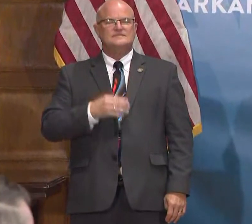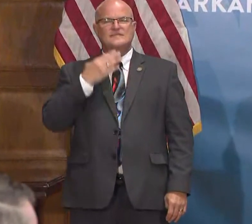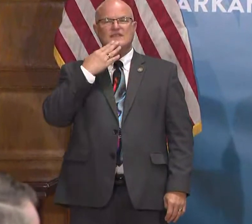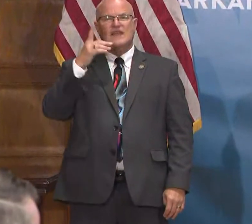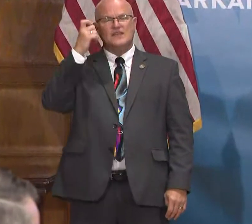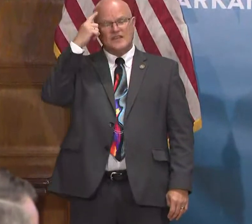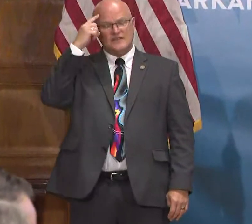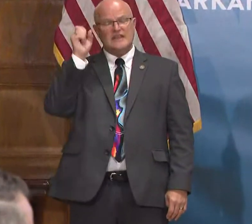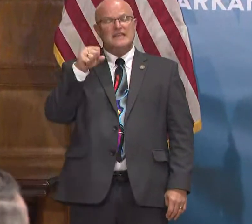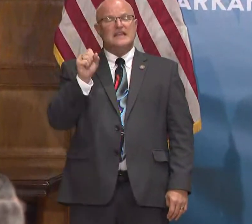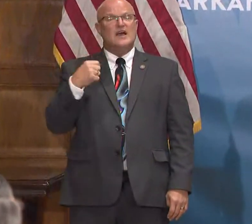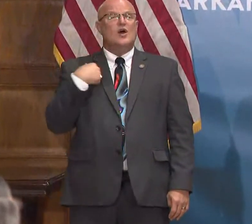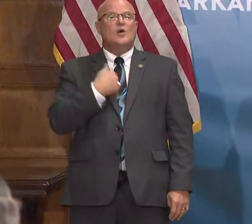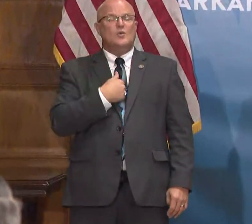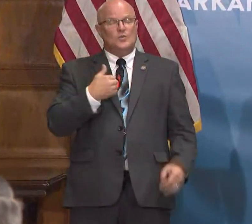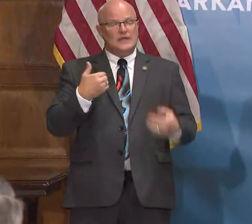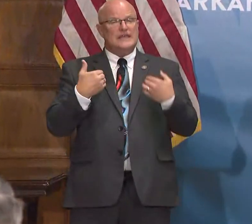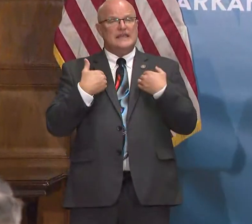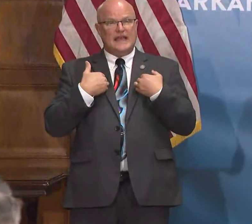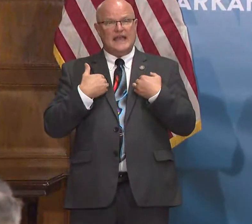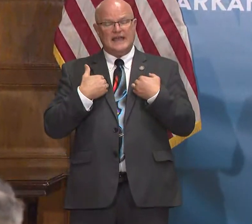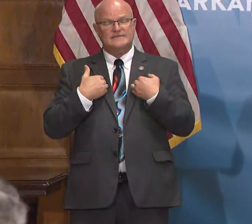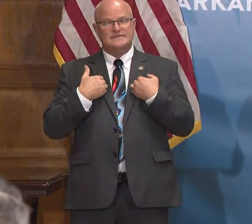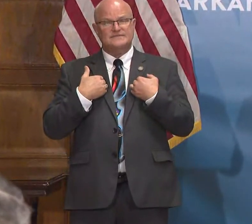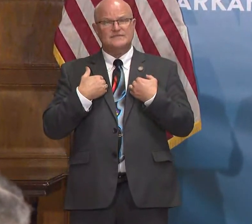Thank you. Yes, we have